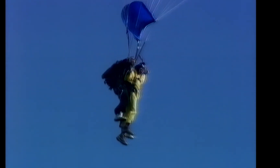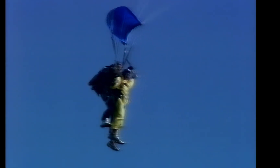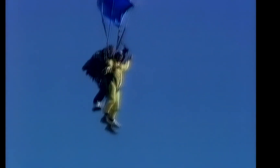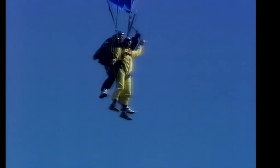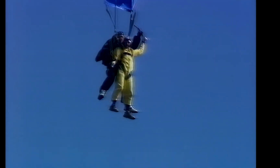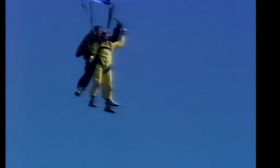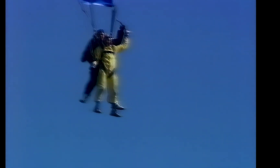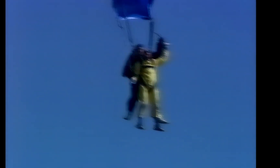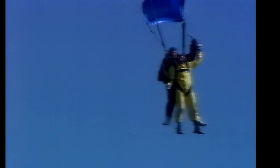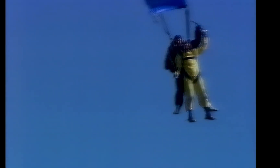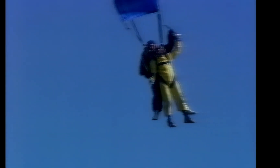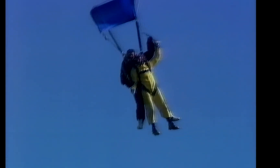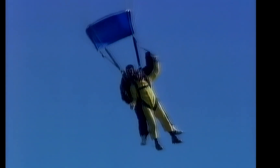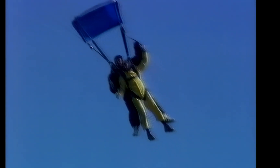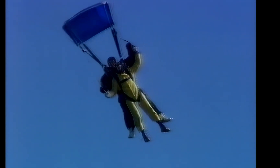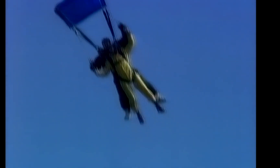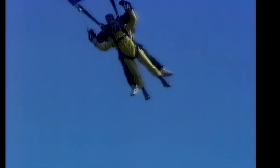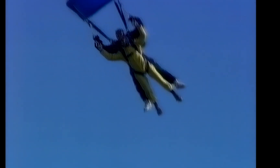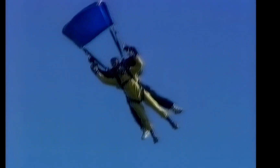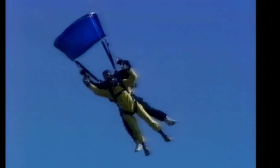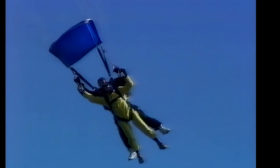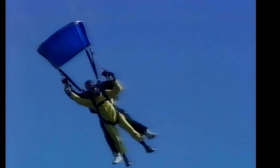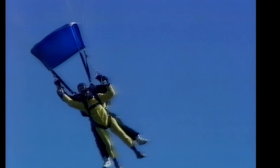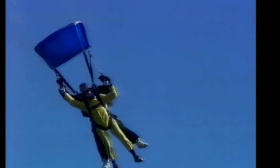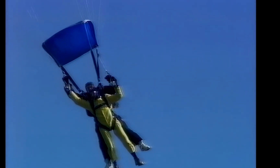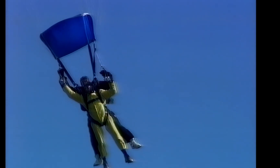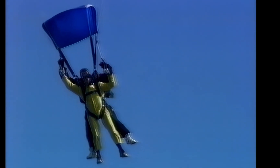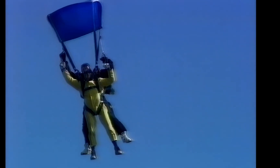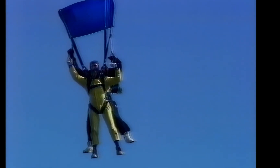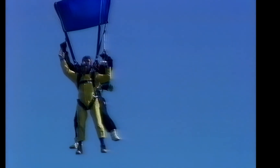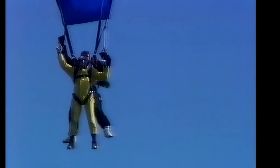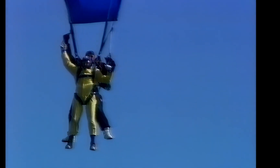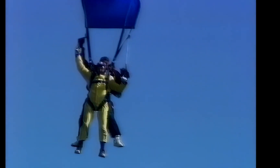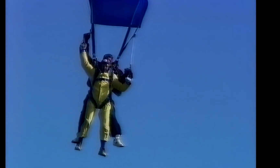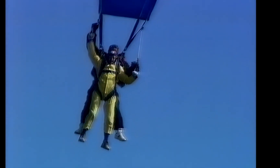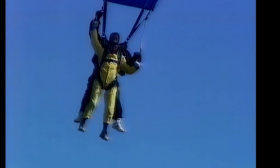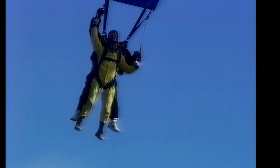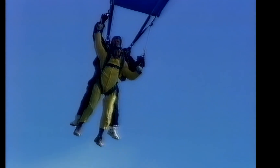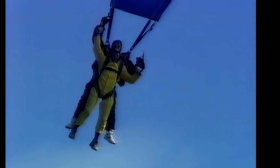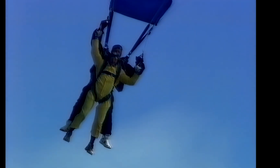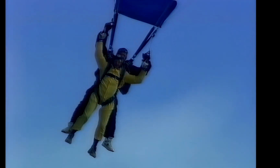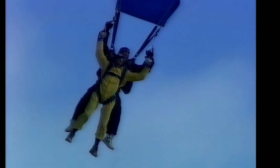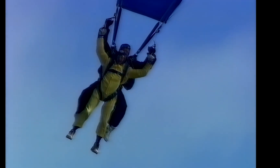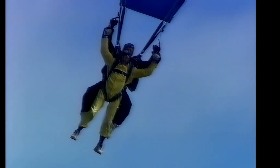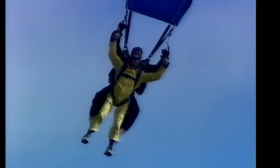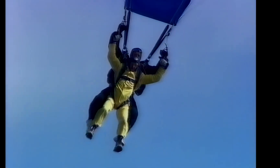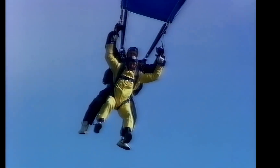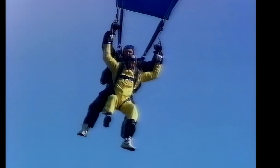come back tomorrow. Take your parachute, I am. To stop you ever getting